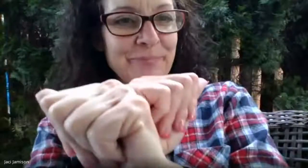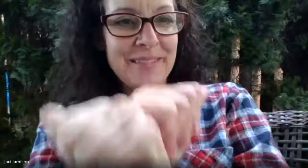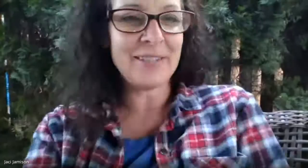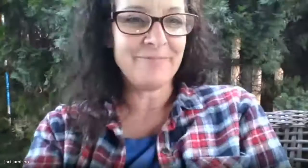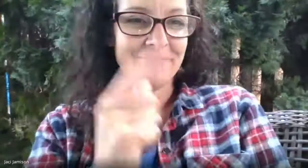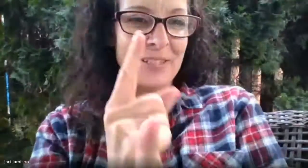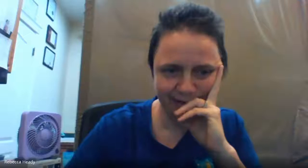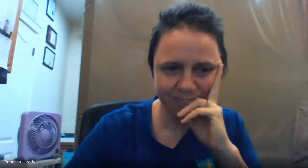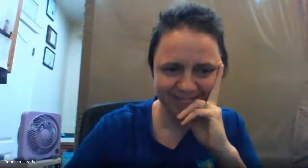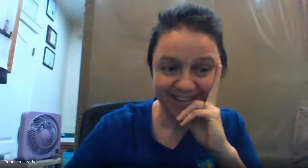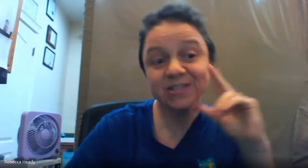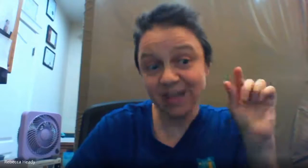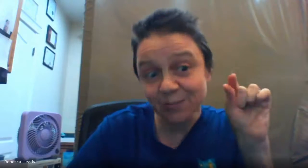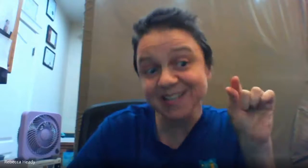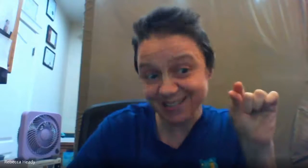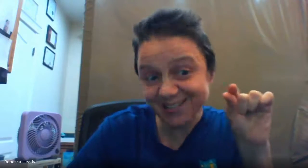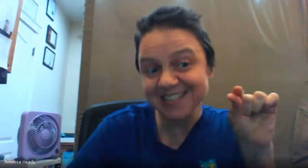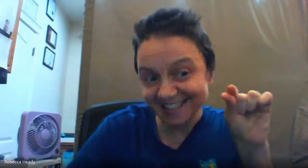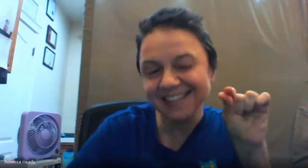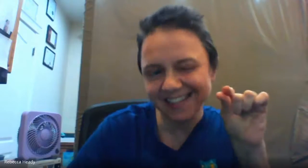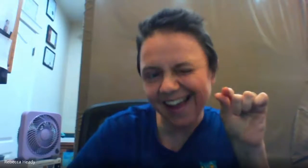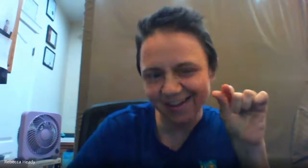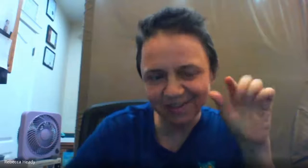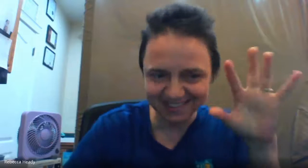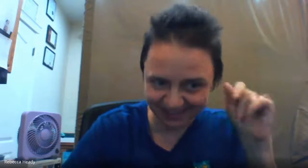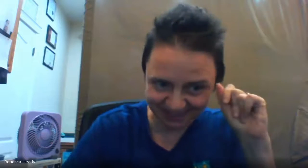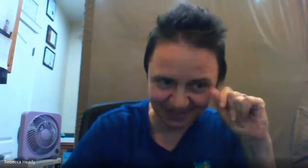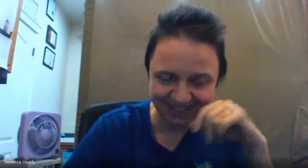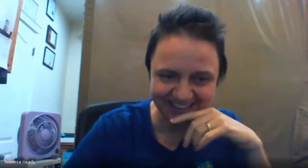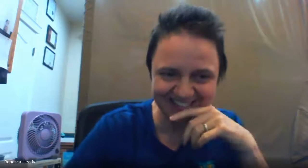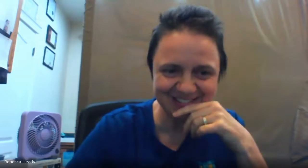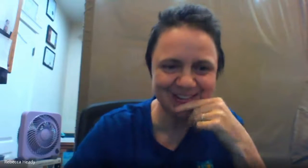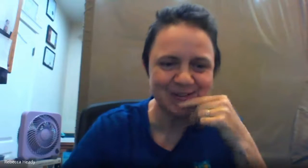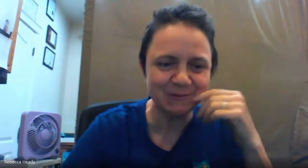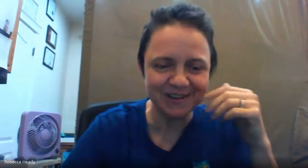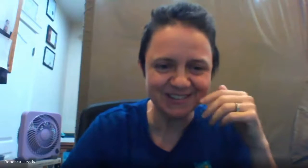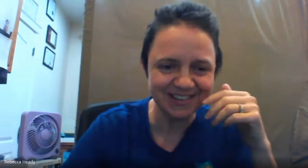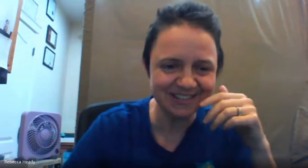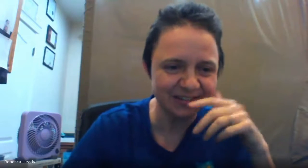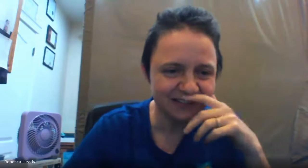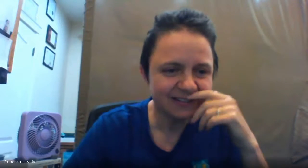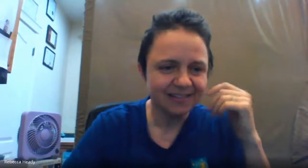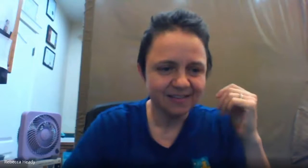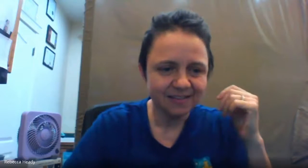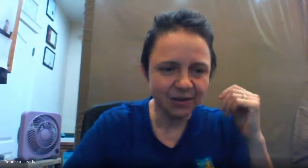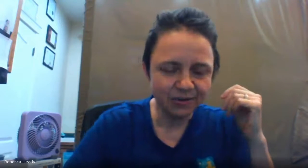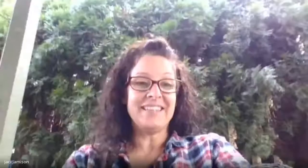right. That's right. Yep. Some initialization in there with some again, going from English to ASL. Yes. Yeah.